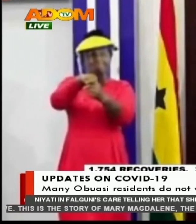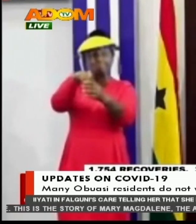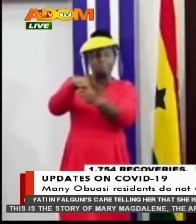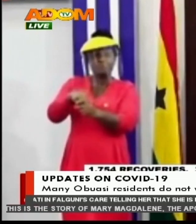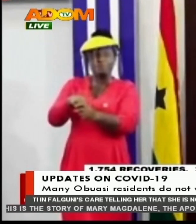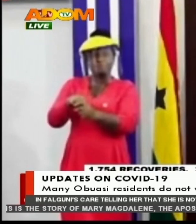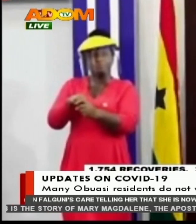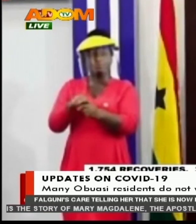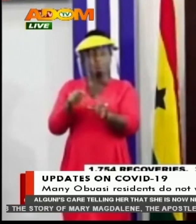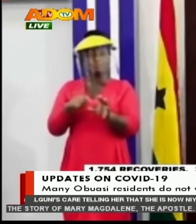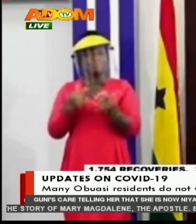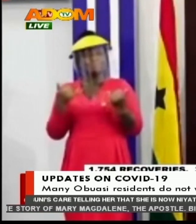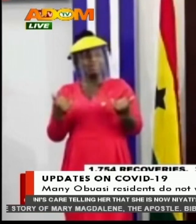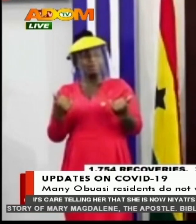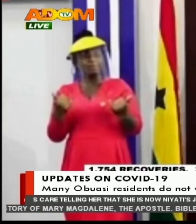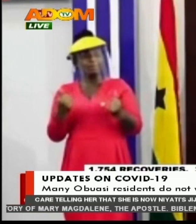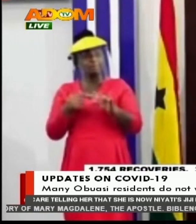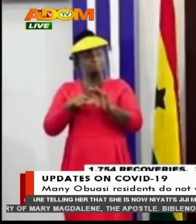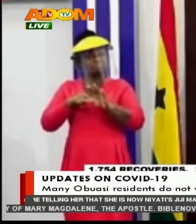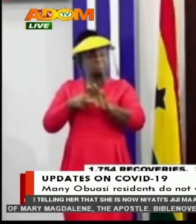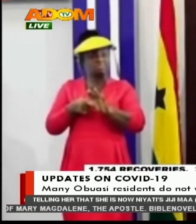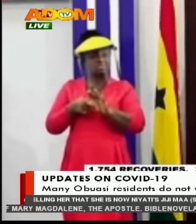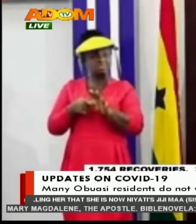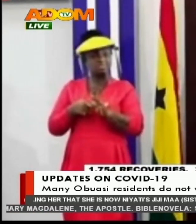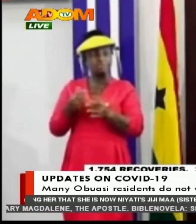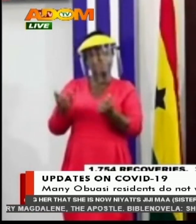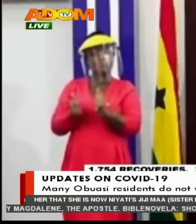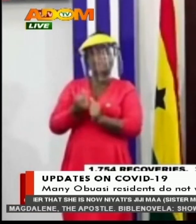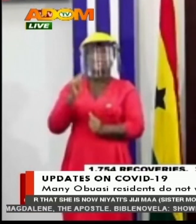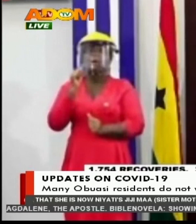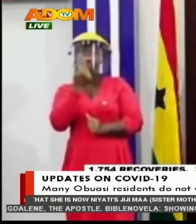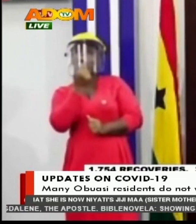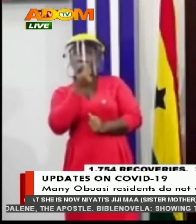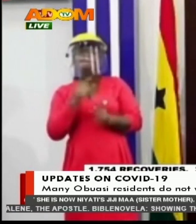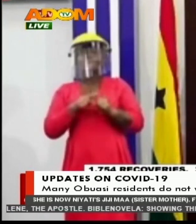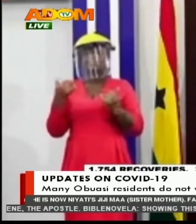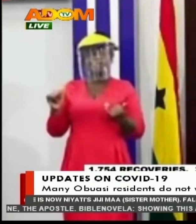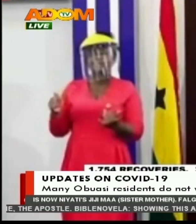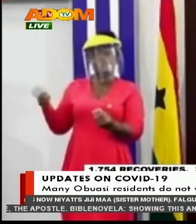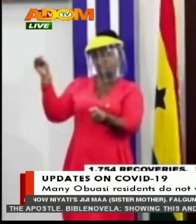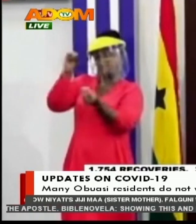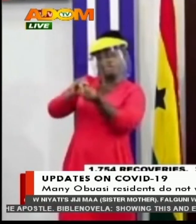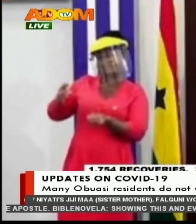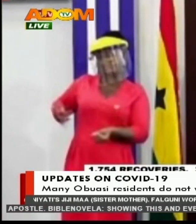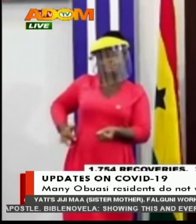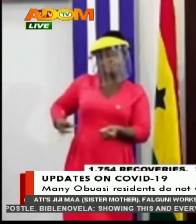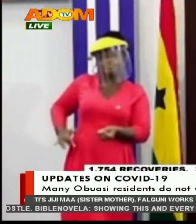facility, which is hoping to be used as the isolation center. So in that context, they are getting close to using